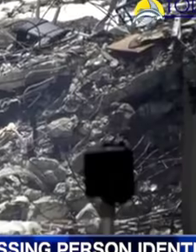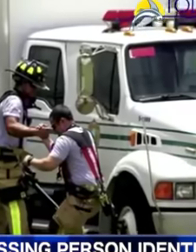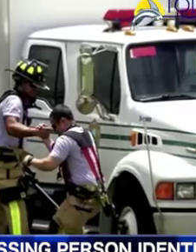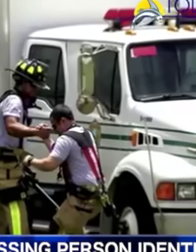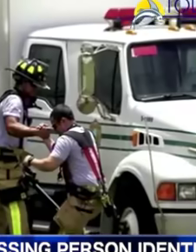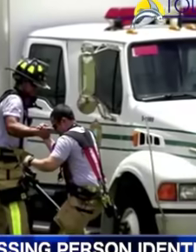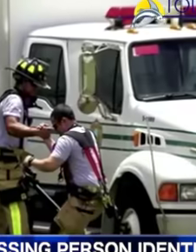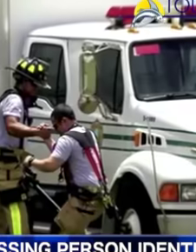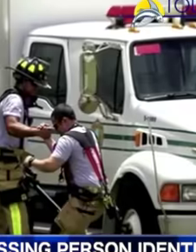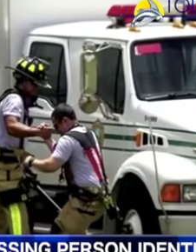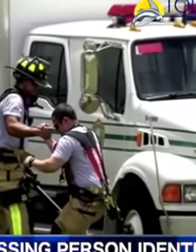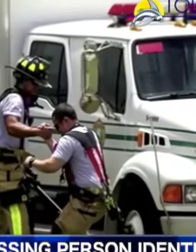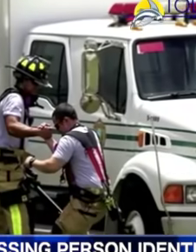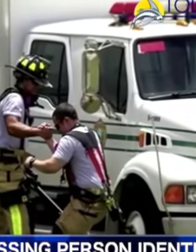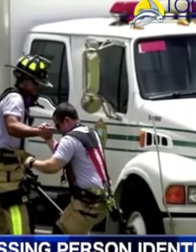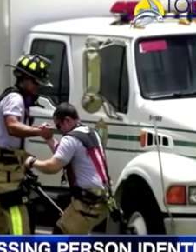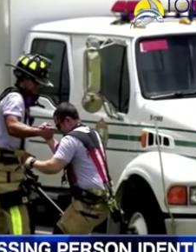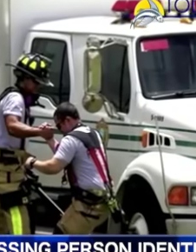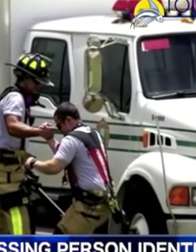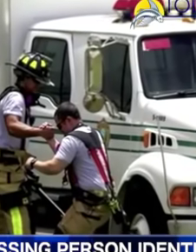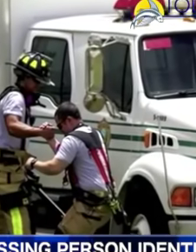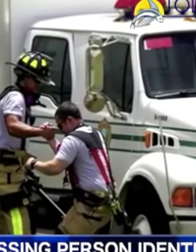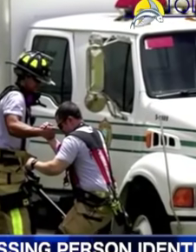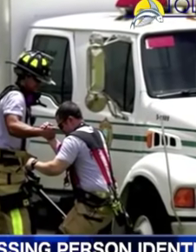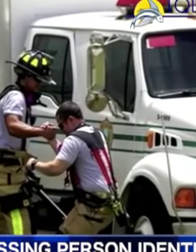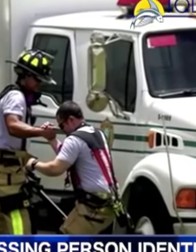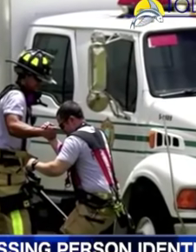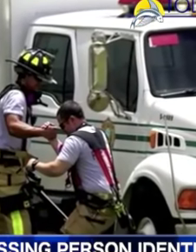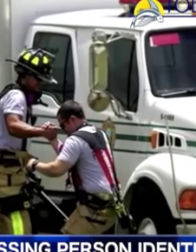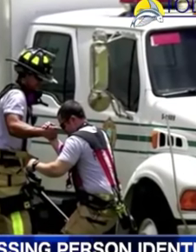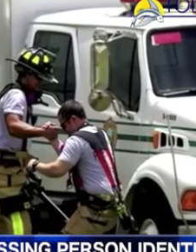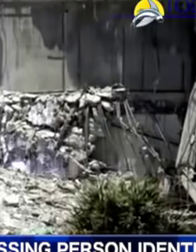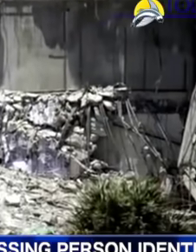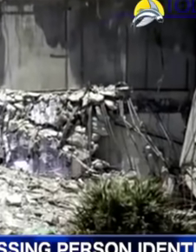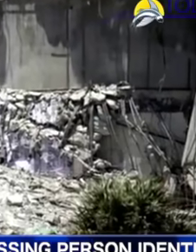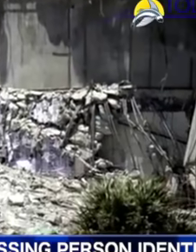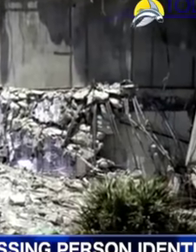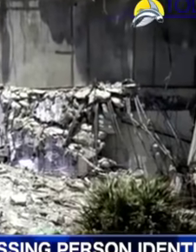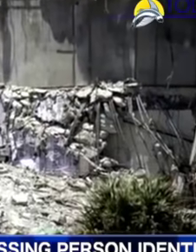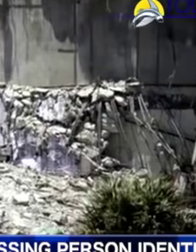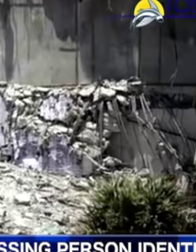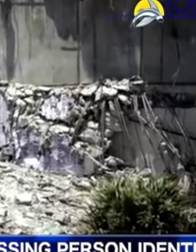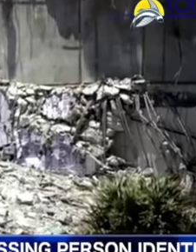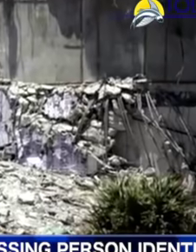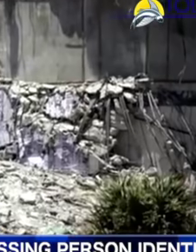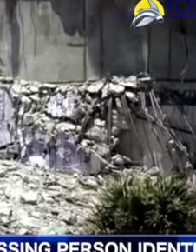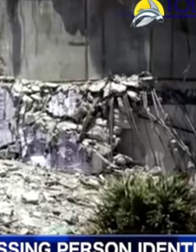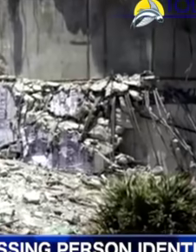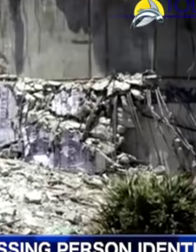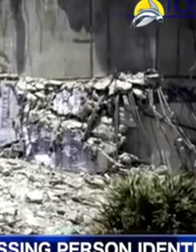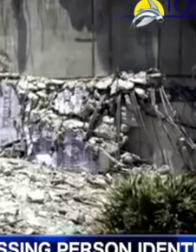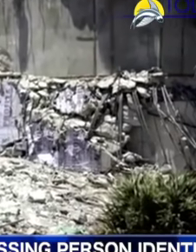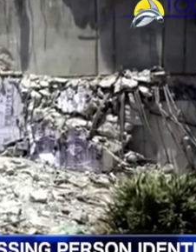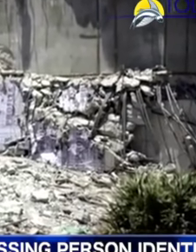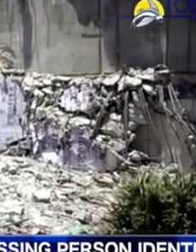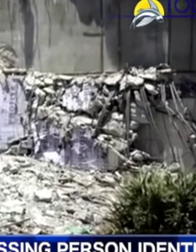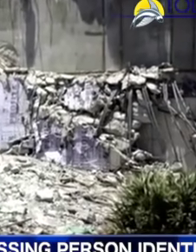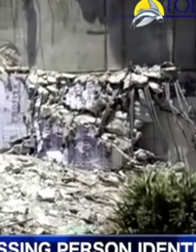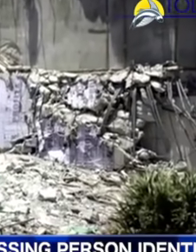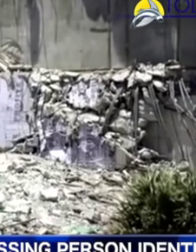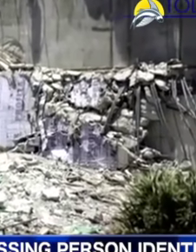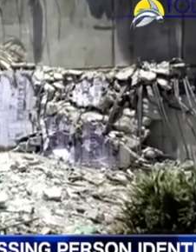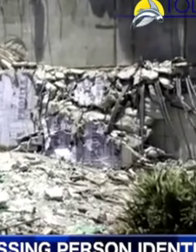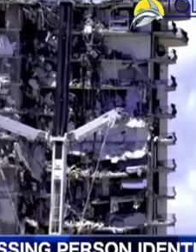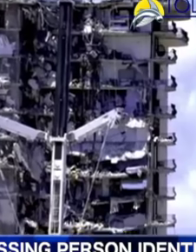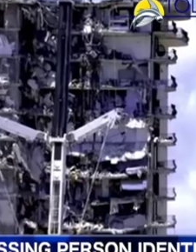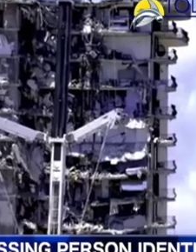on the international front, the final missing person from the collapsed condo in Florida has been identified, bringing an